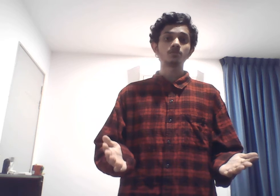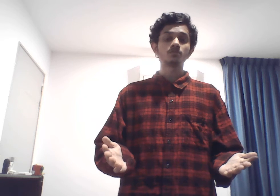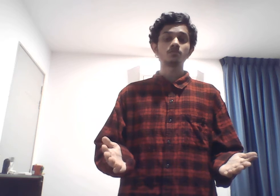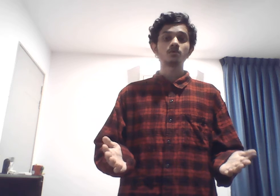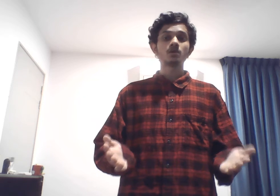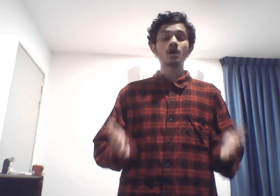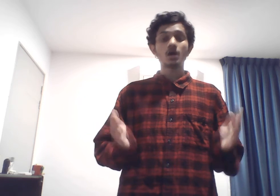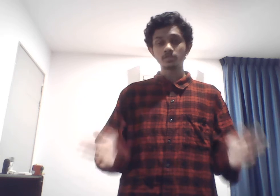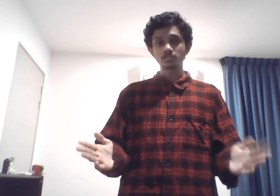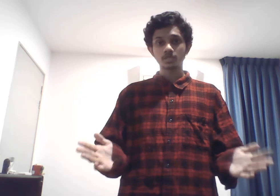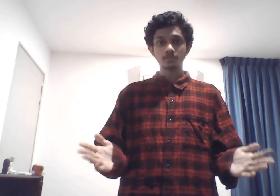happen? How does it happen?